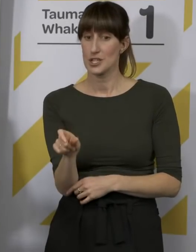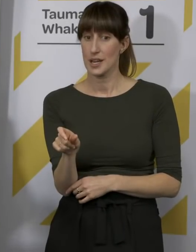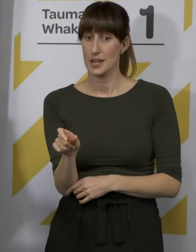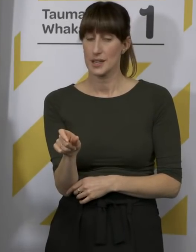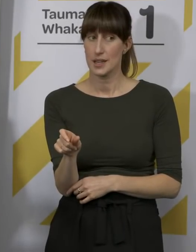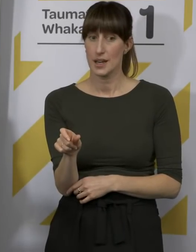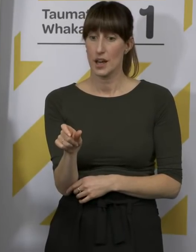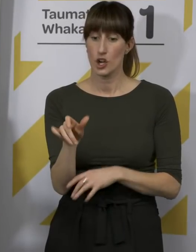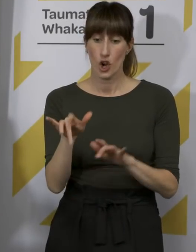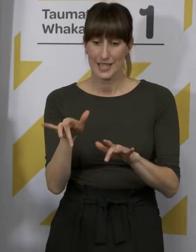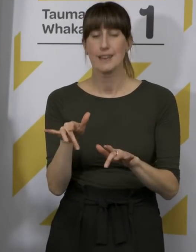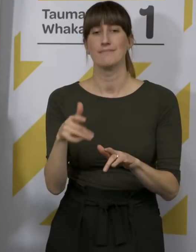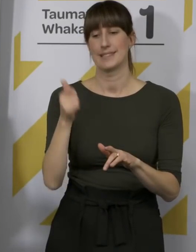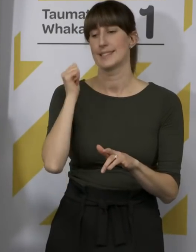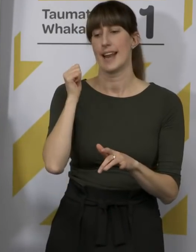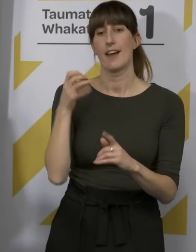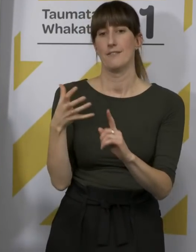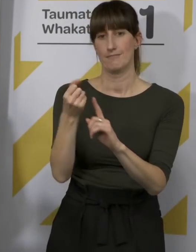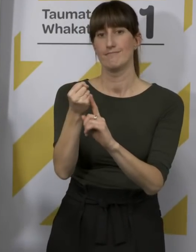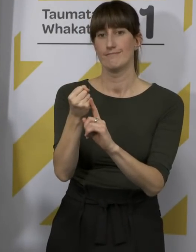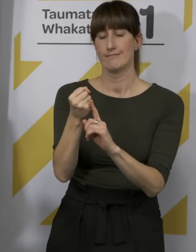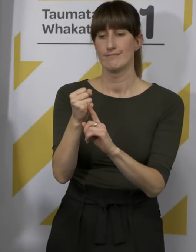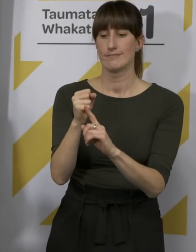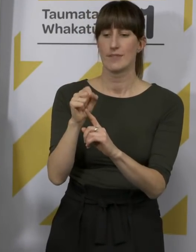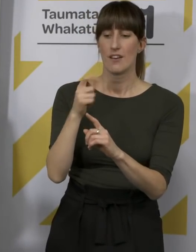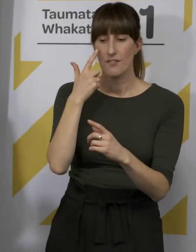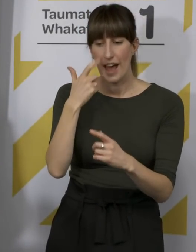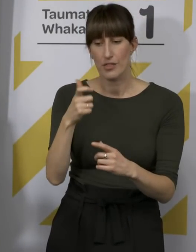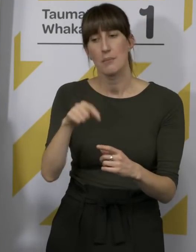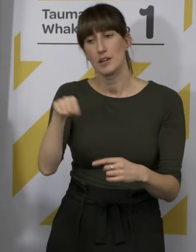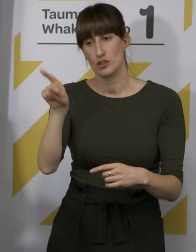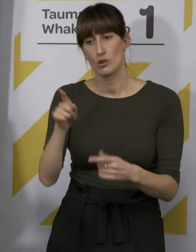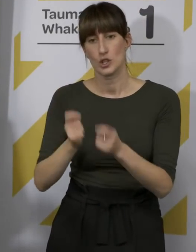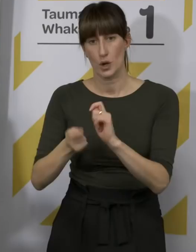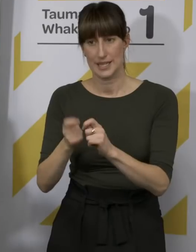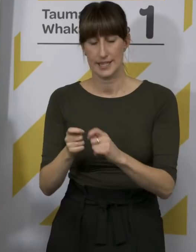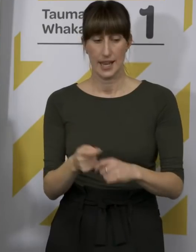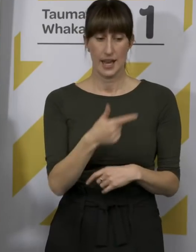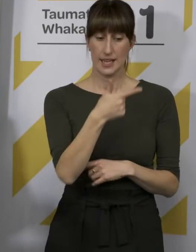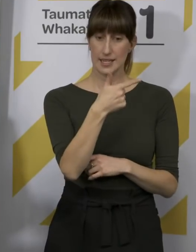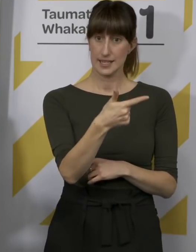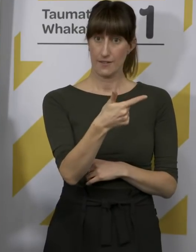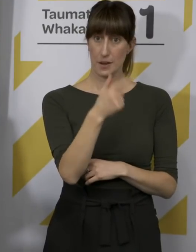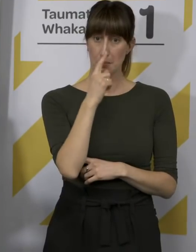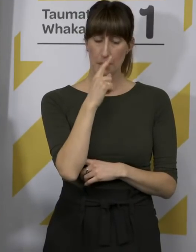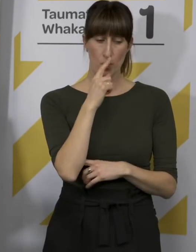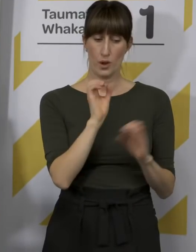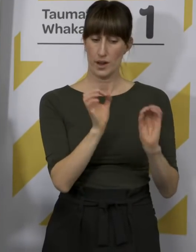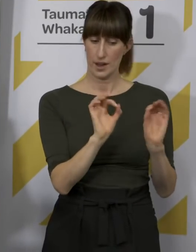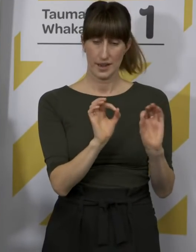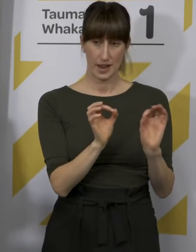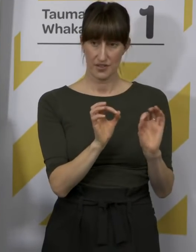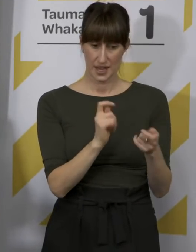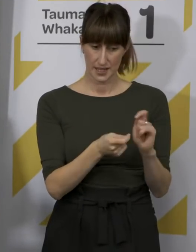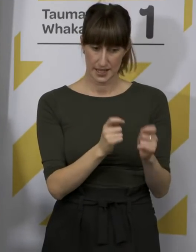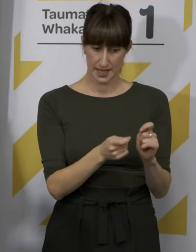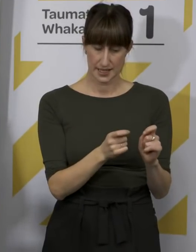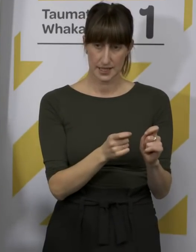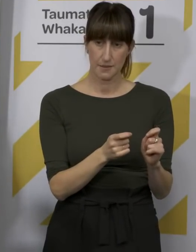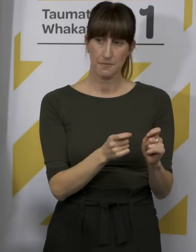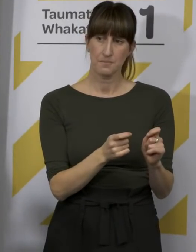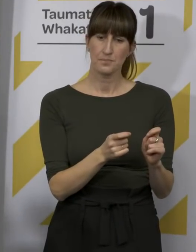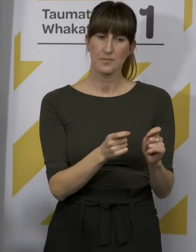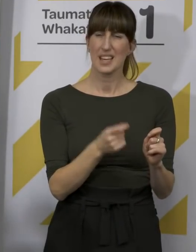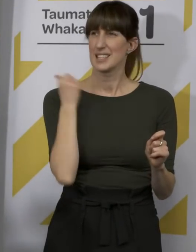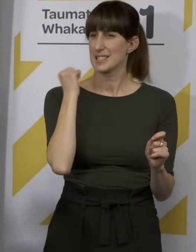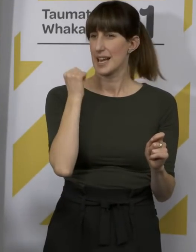afternoon and taken for testing. The 7 that hadn't been tested that I know about, and I wanted to update you on that. Yesterday I said